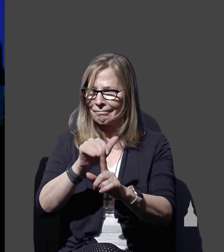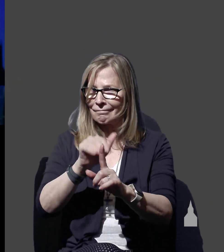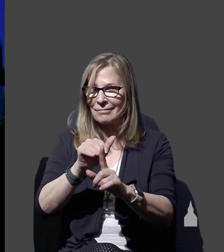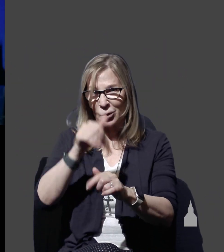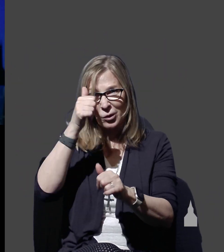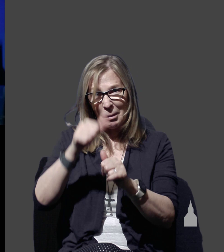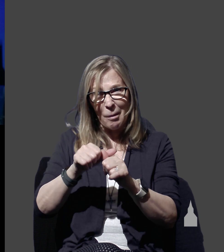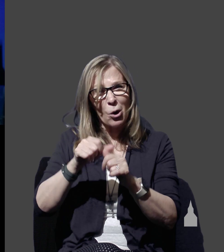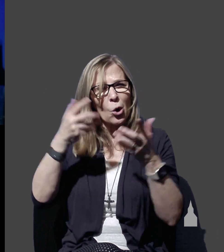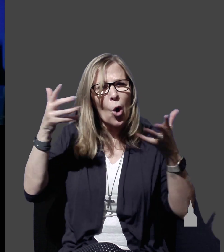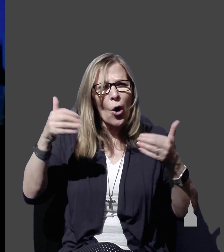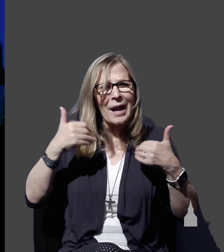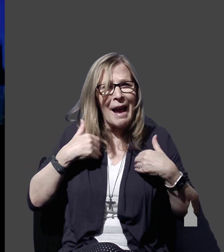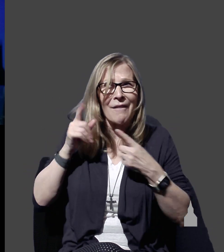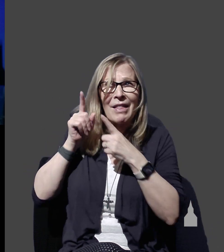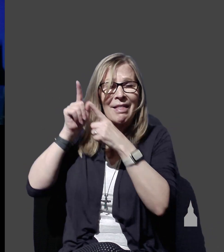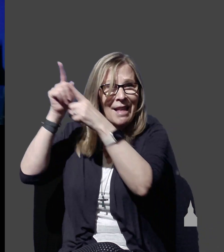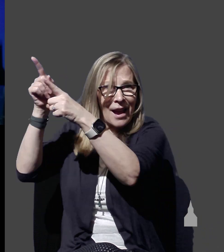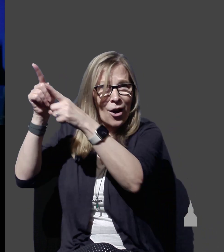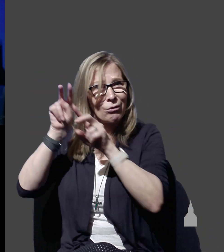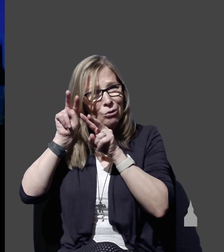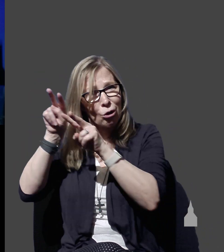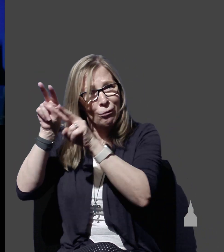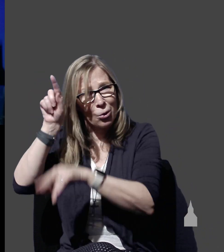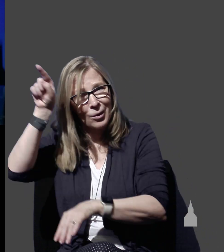they can look forward to.